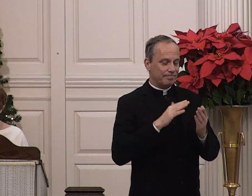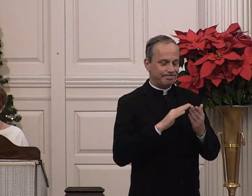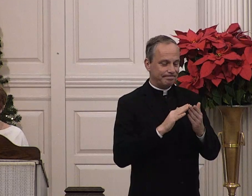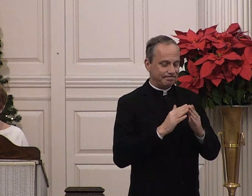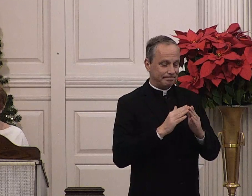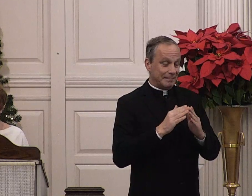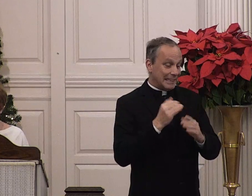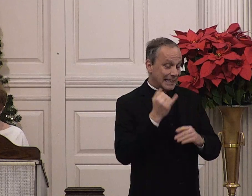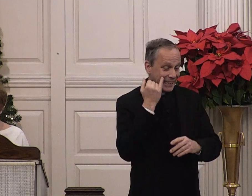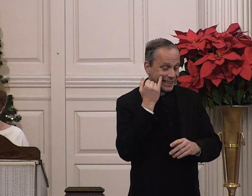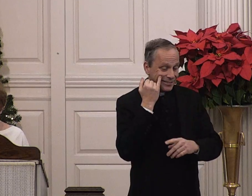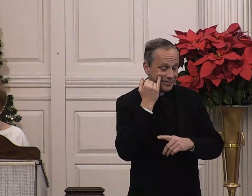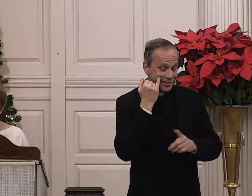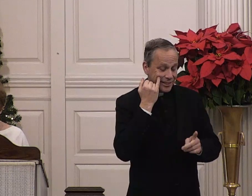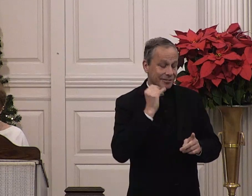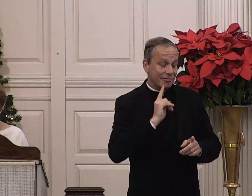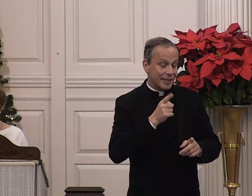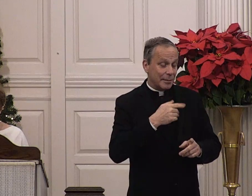with us.